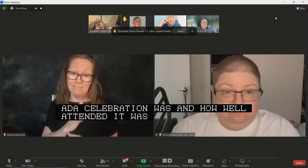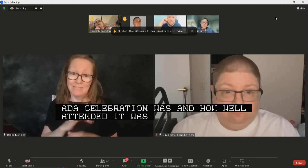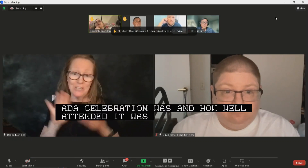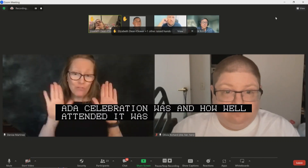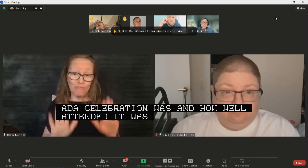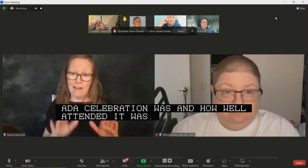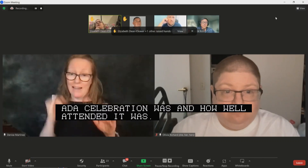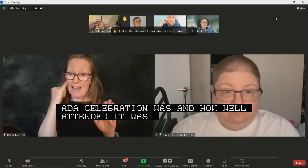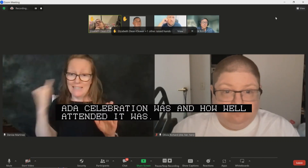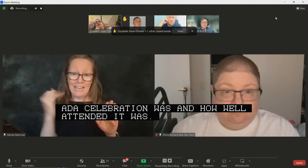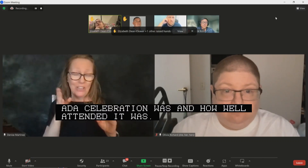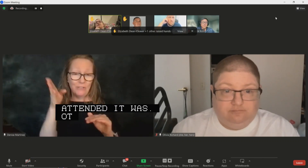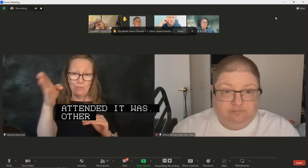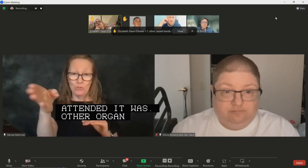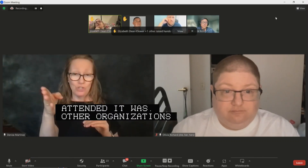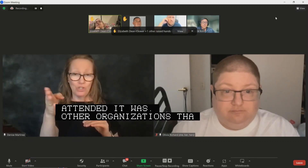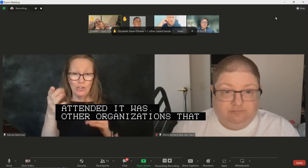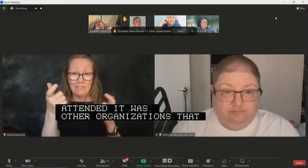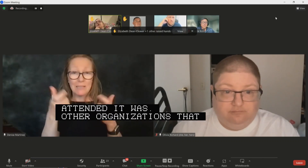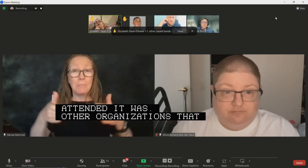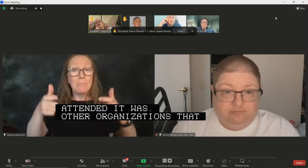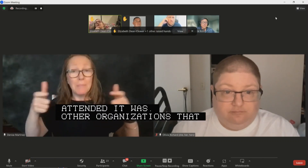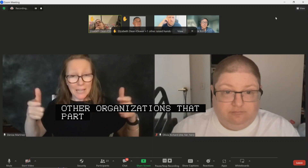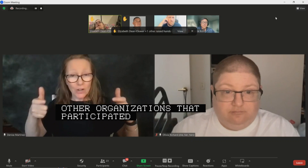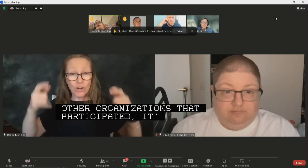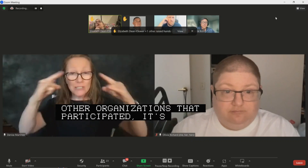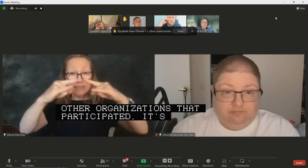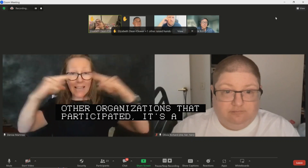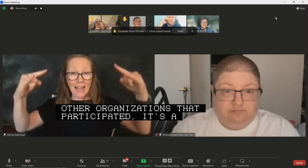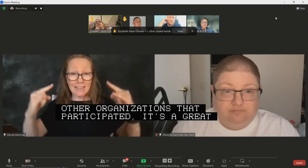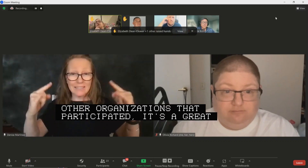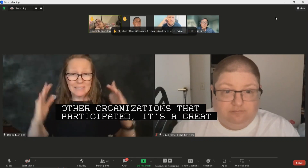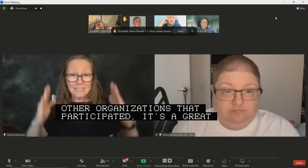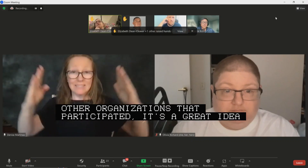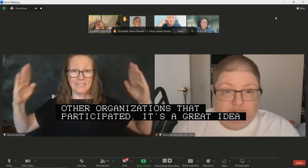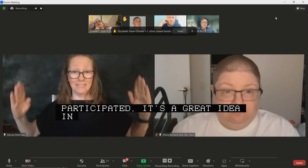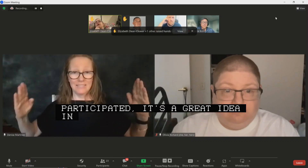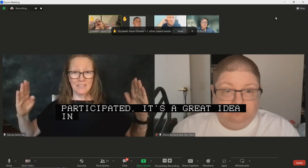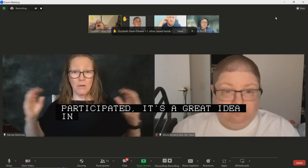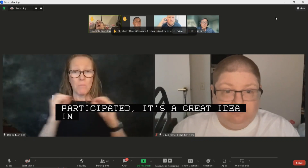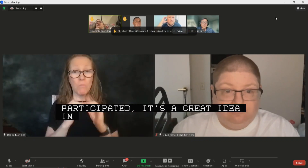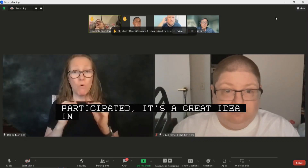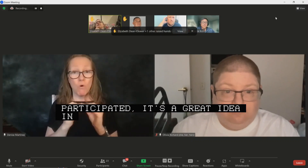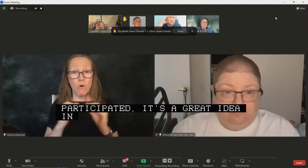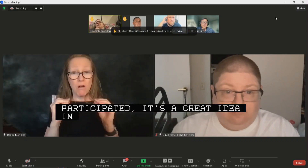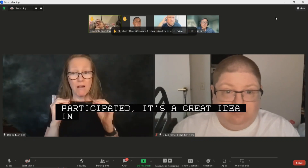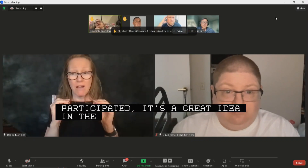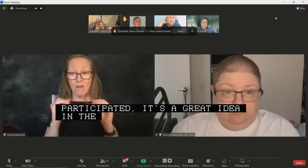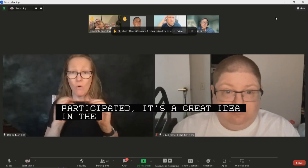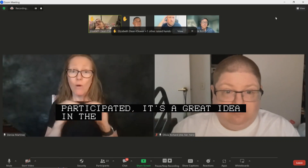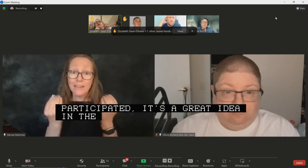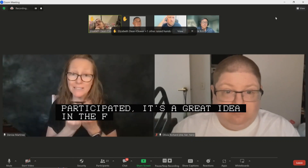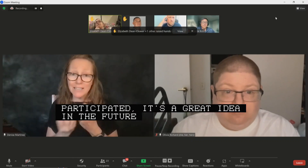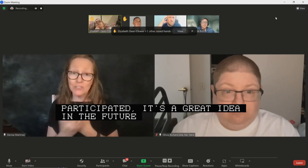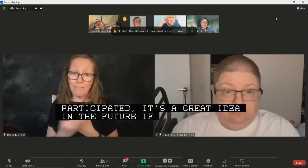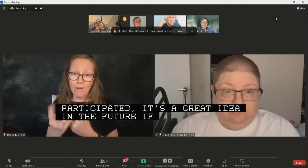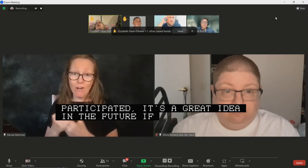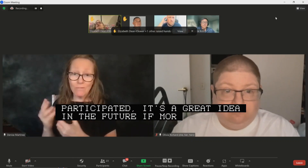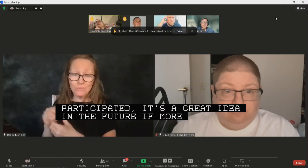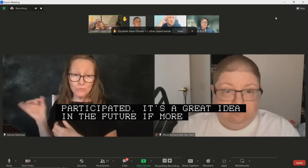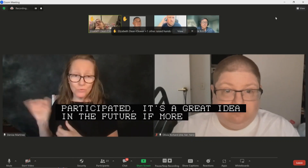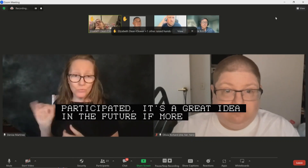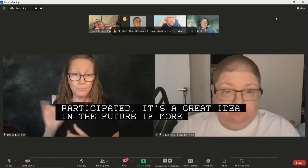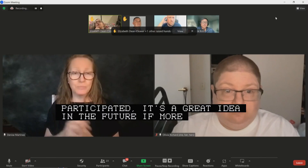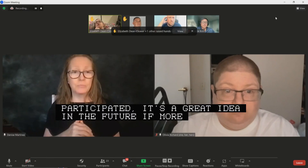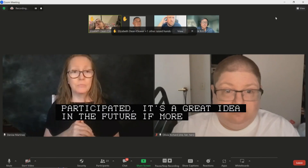future. If there is a bigger tent, that more organizations could participate. I'd also request that